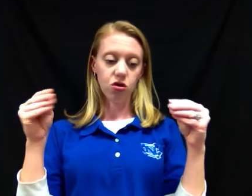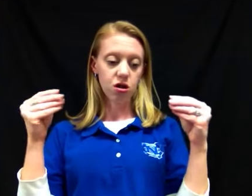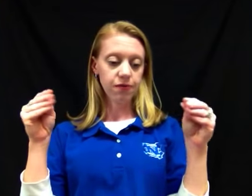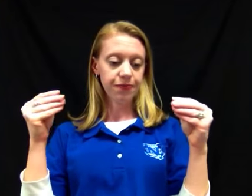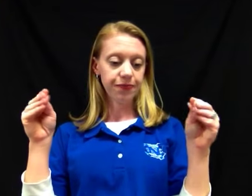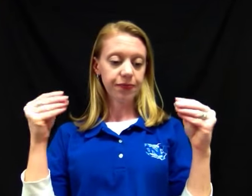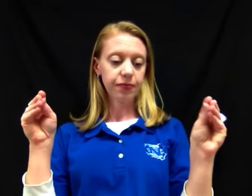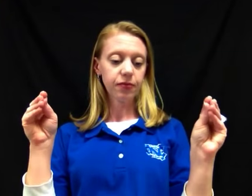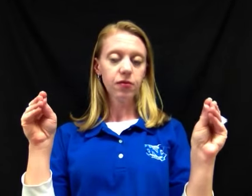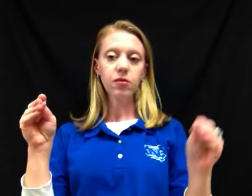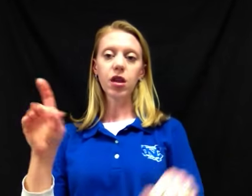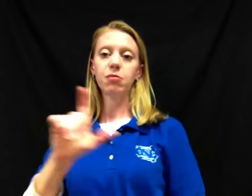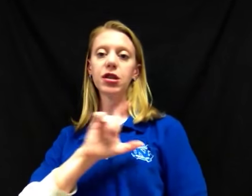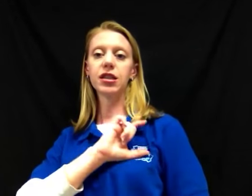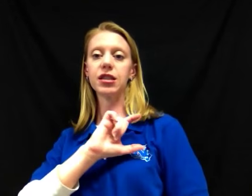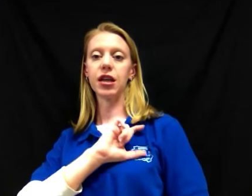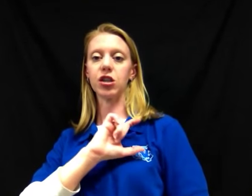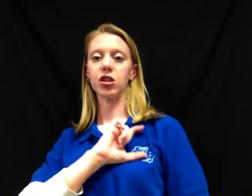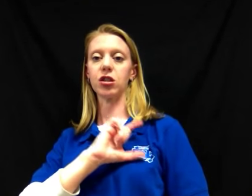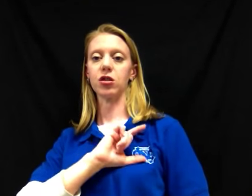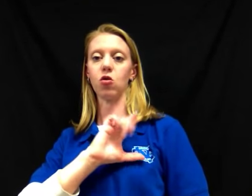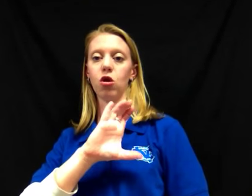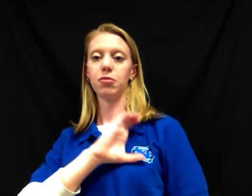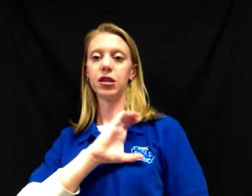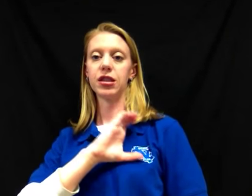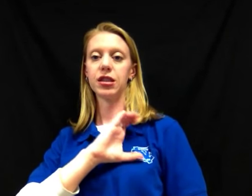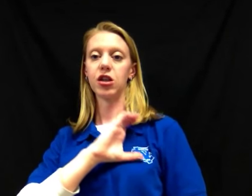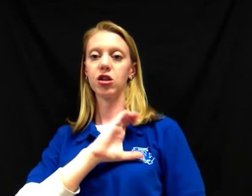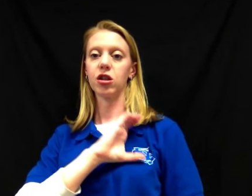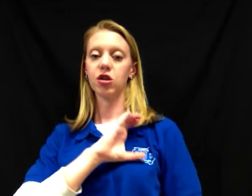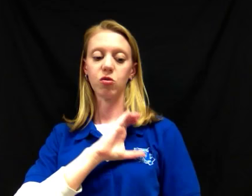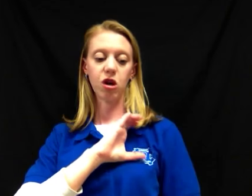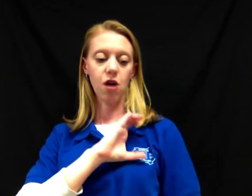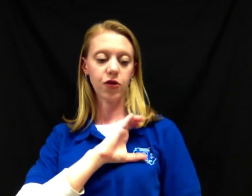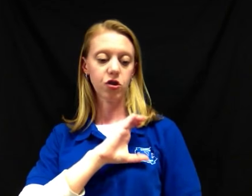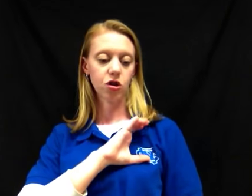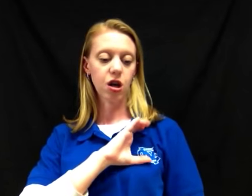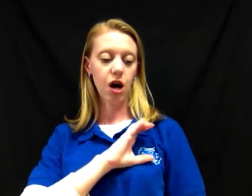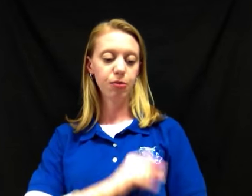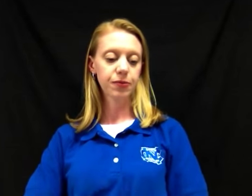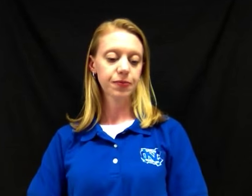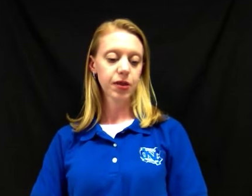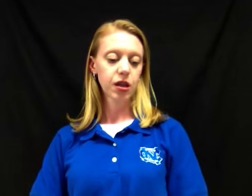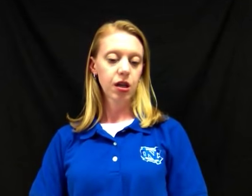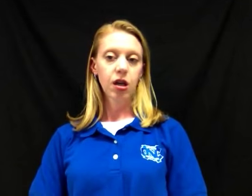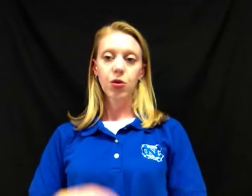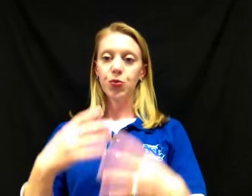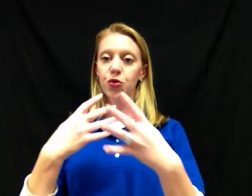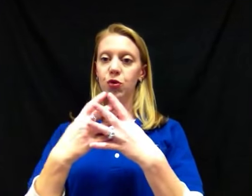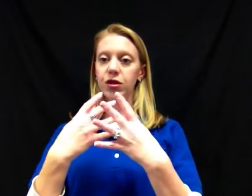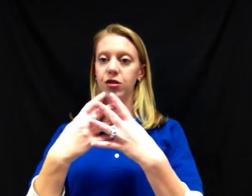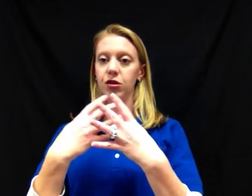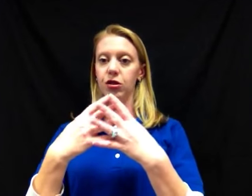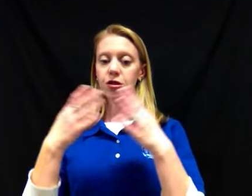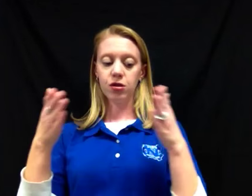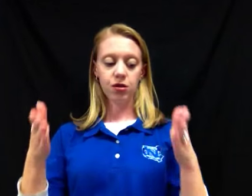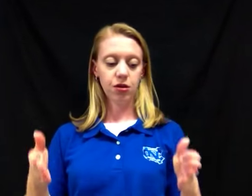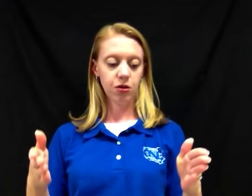store. Police station, or police station can also be officer or cop. Prisoner, we